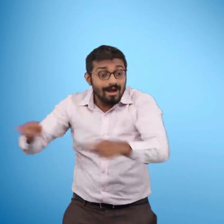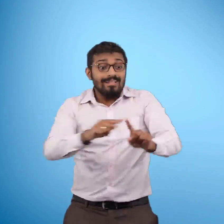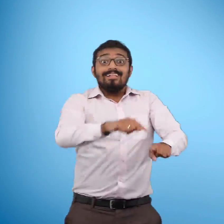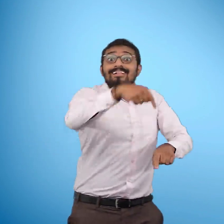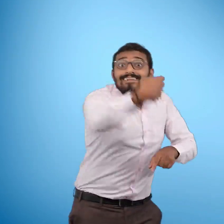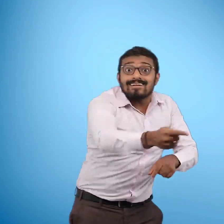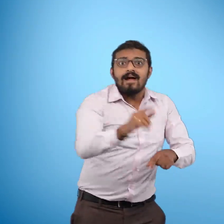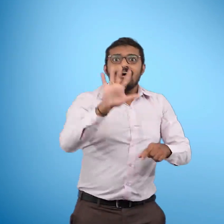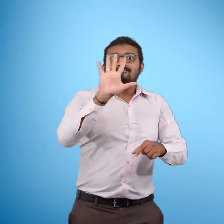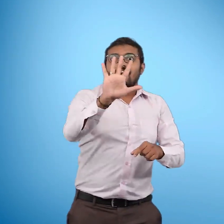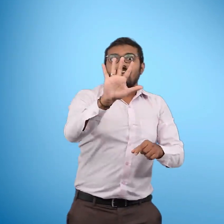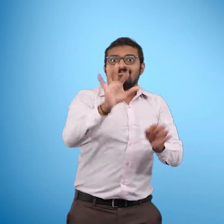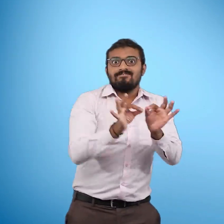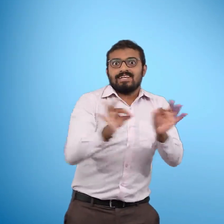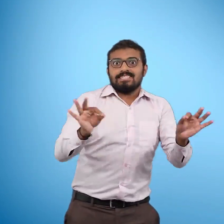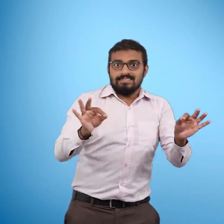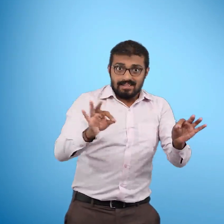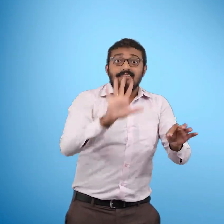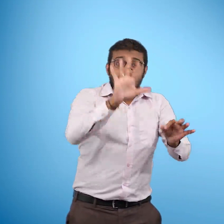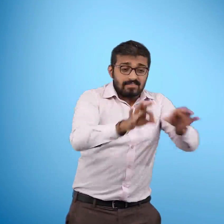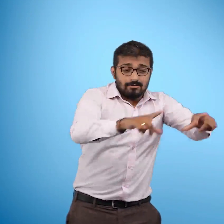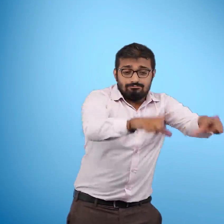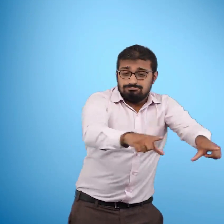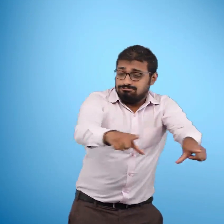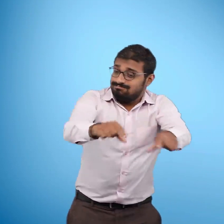and the third row with 5 feet tiles.